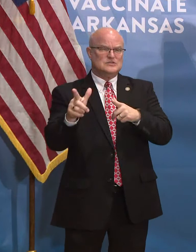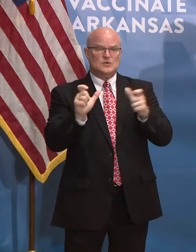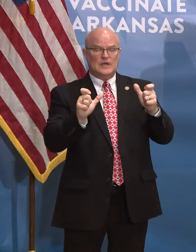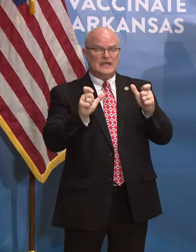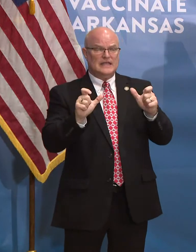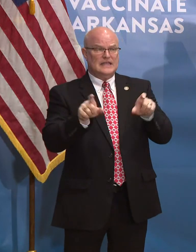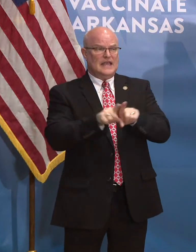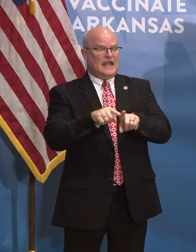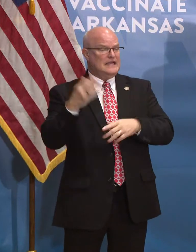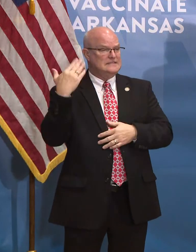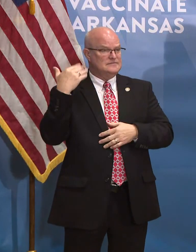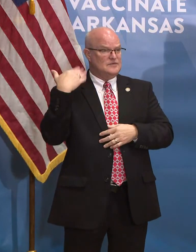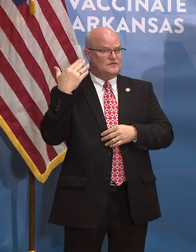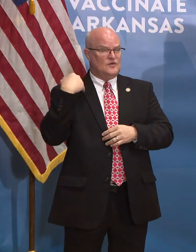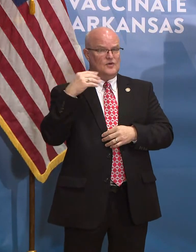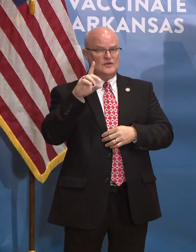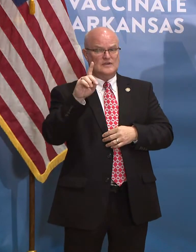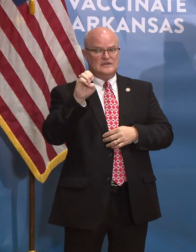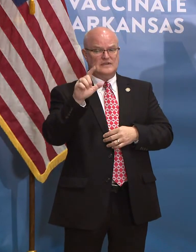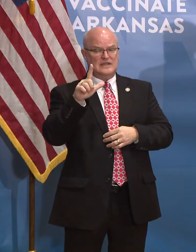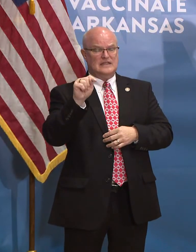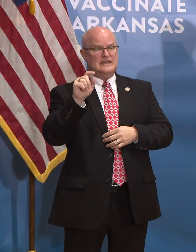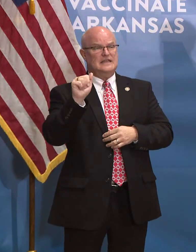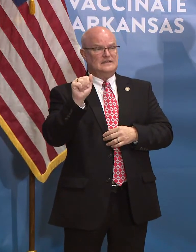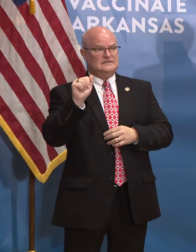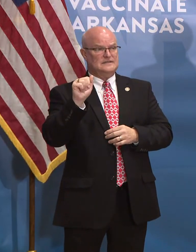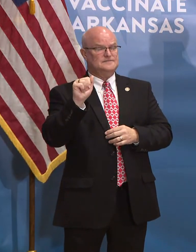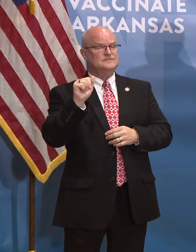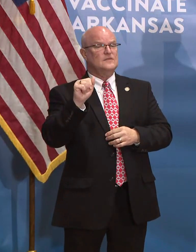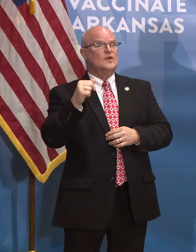quickly as the Delta variant.